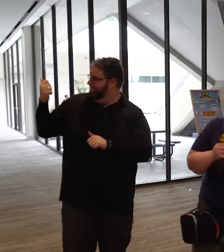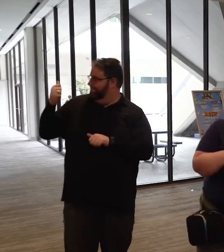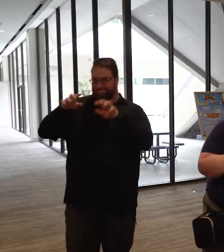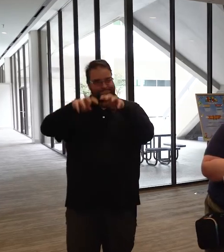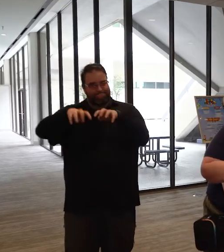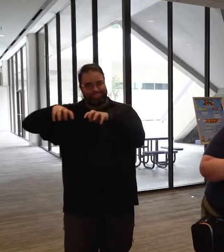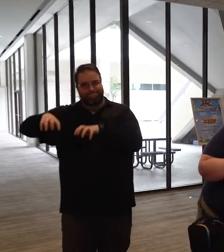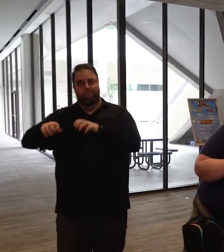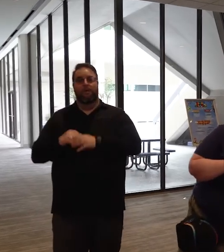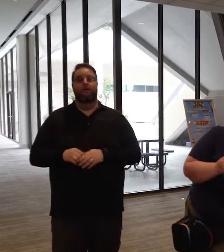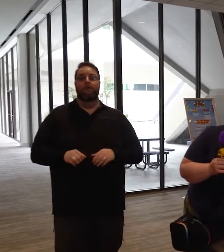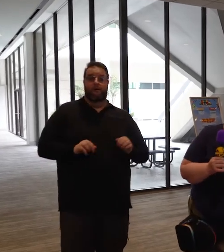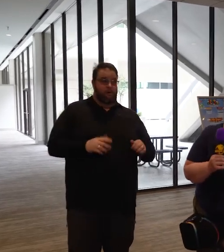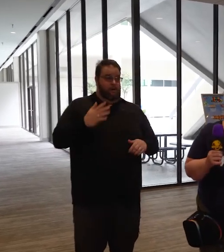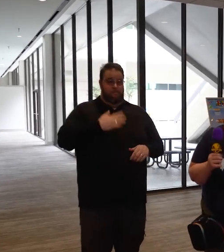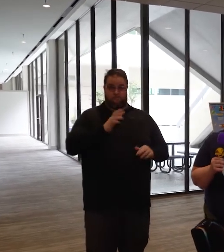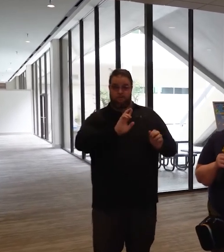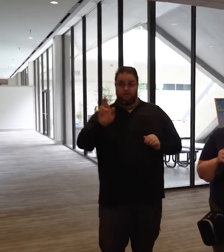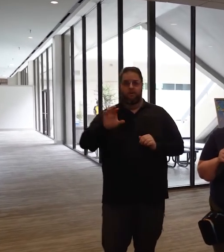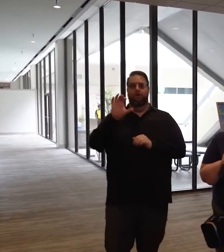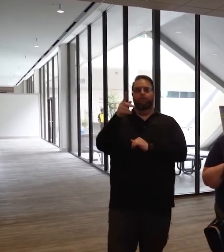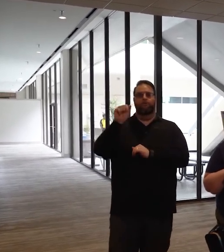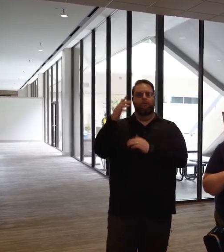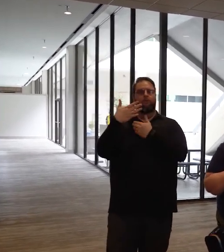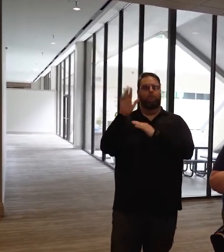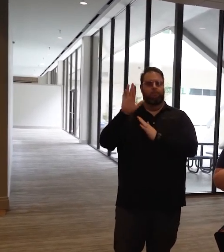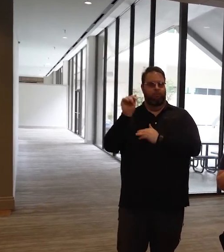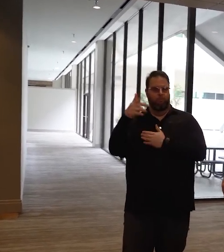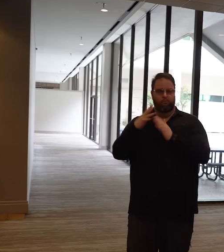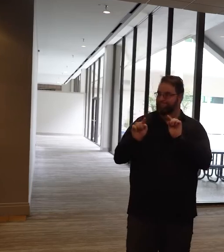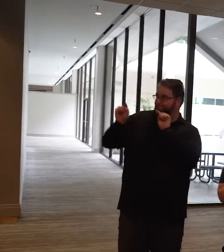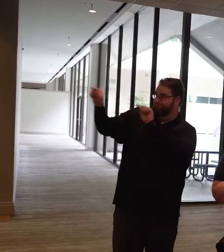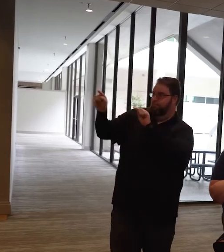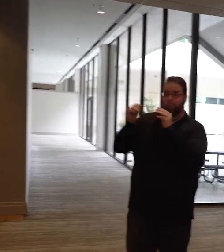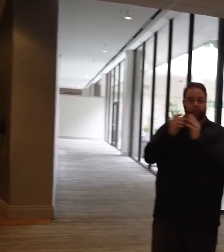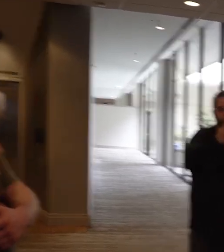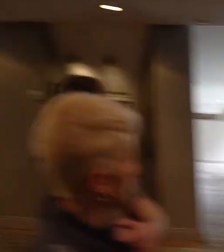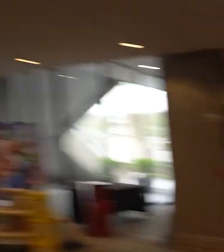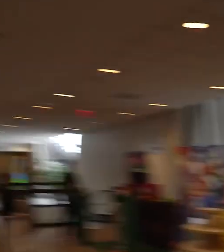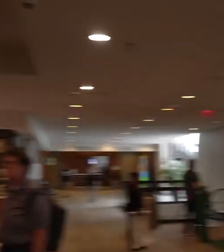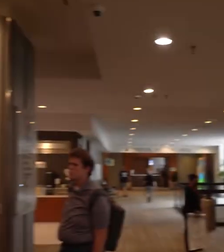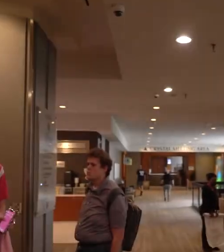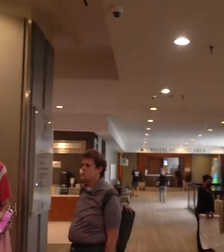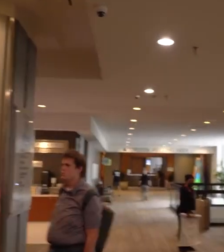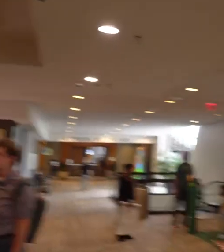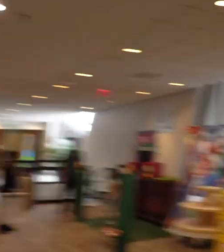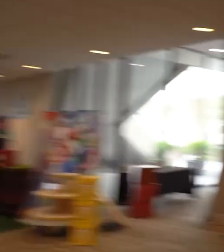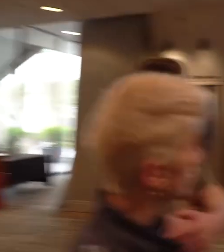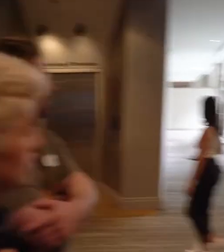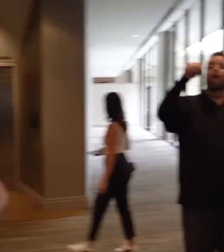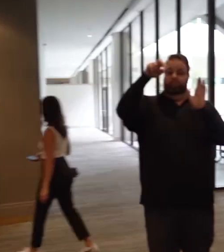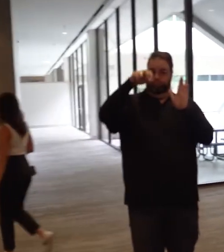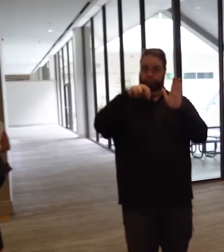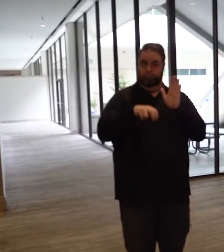behind me. Over here to my right is the Crystal Ballroom. That's where you'll find some main programming. And then downstairs